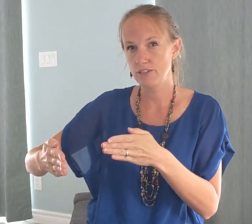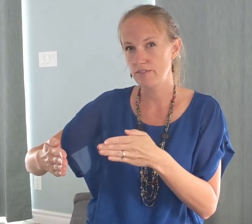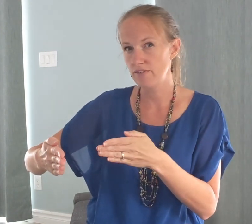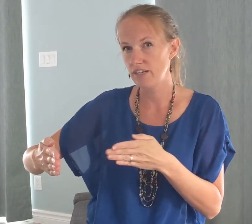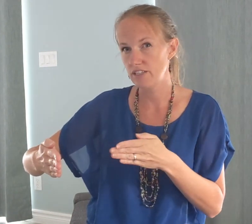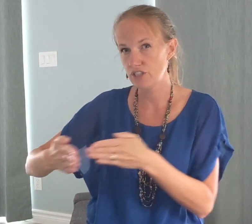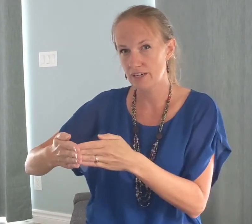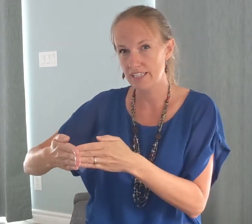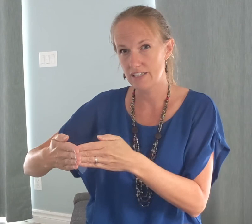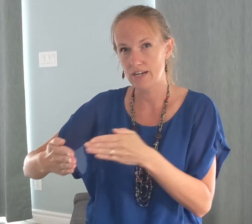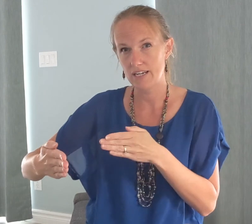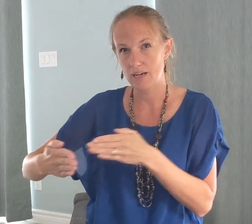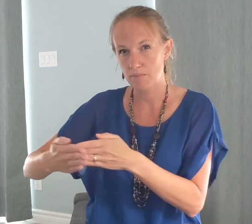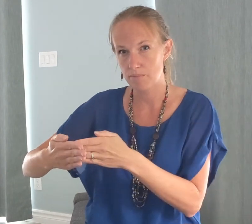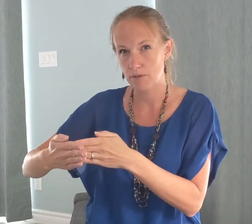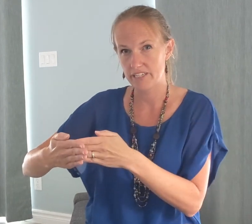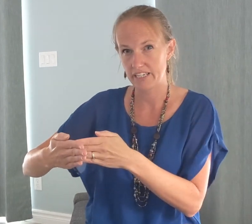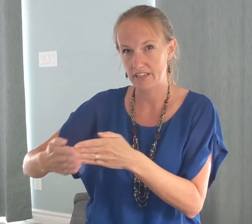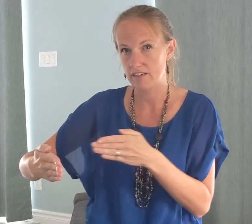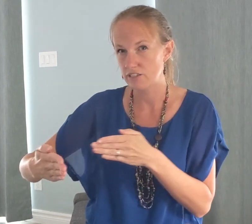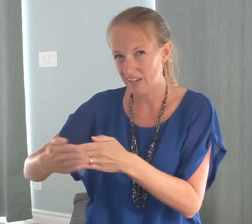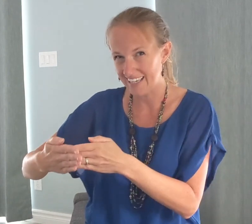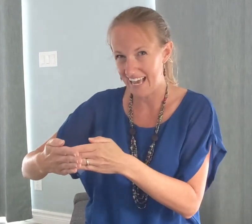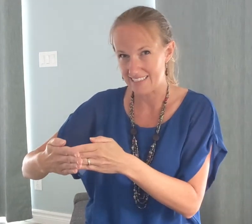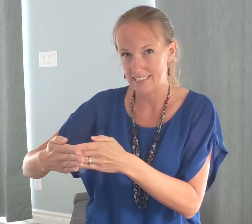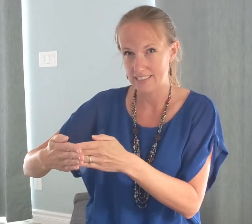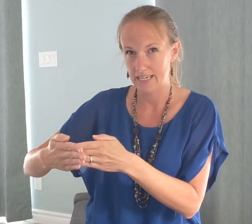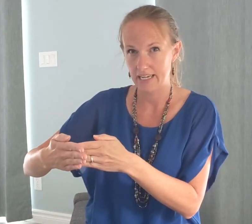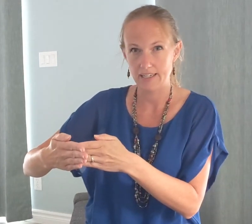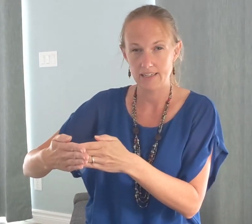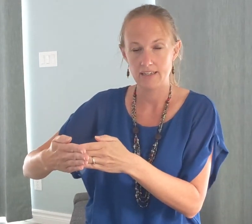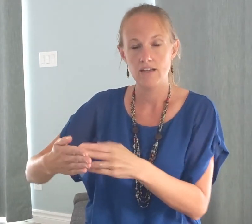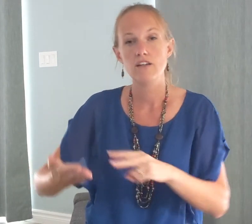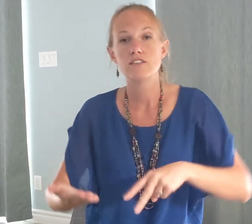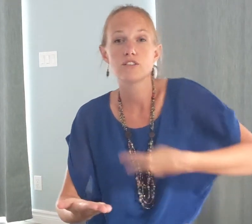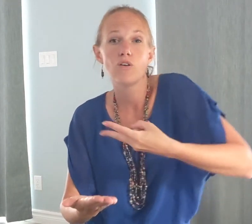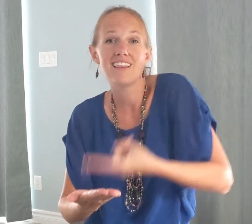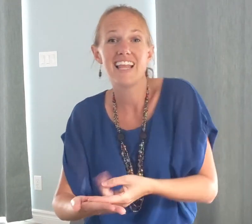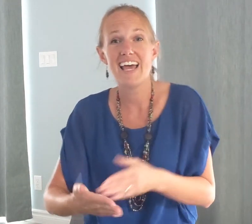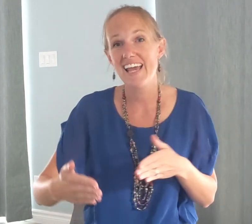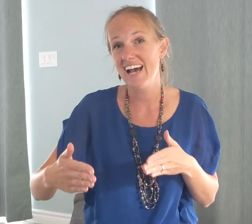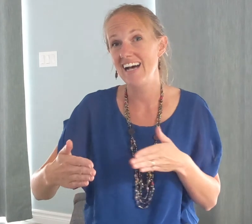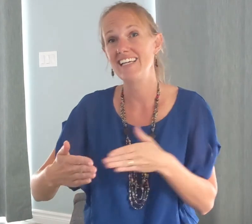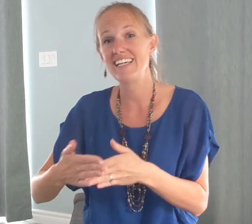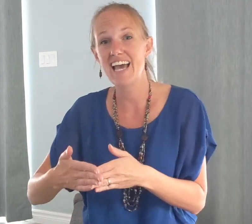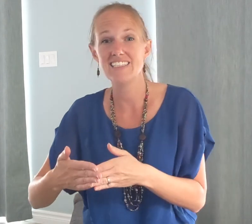you have your fingers straight and you kind of come perpendicular. So against, okay? So lay